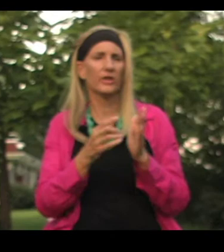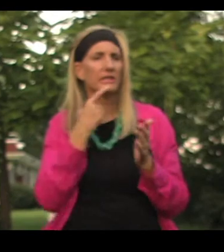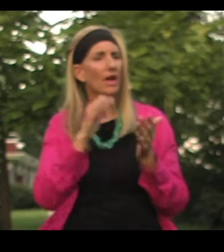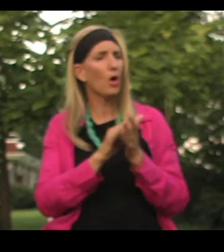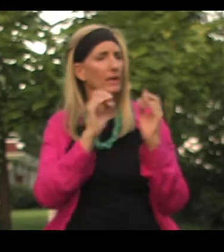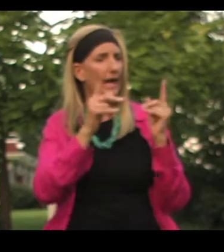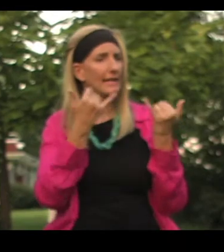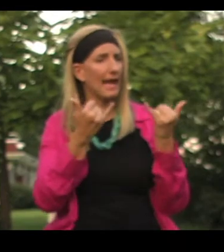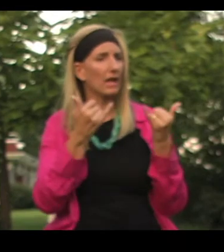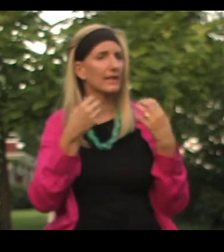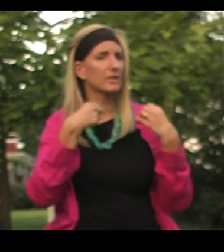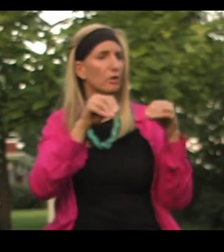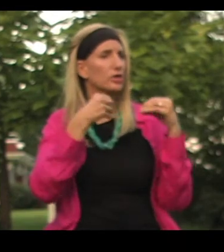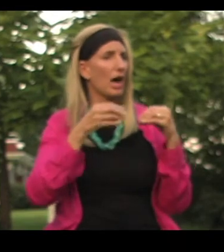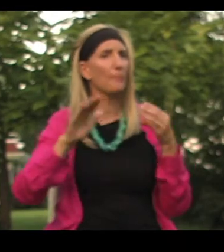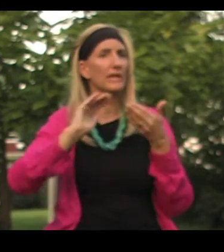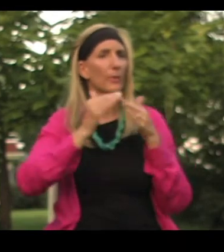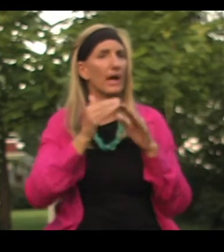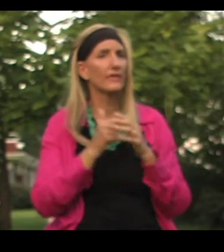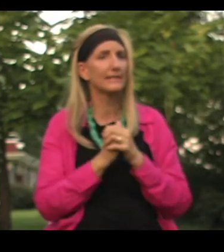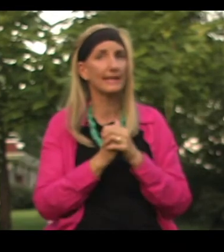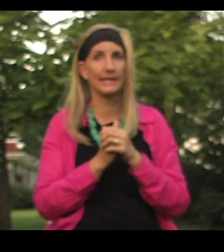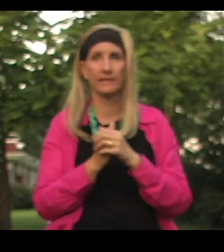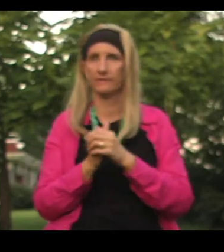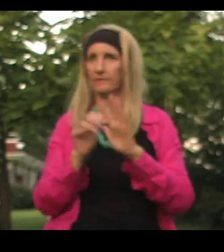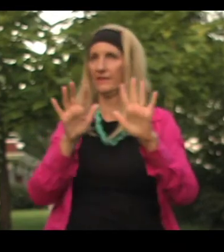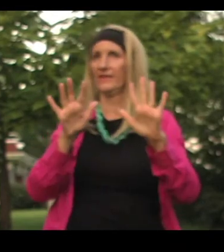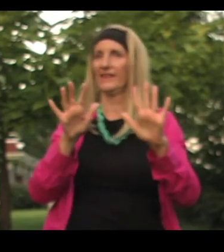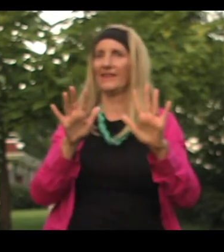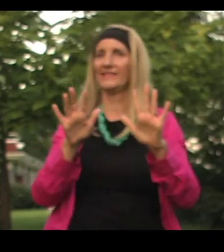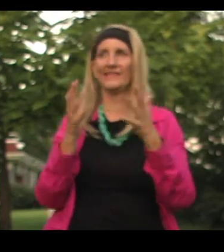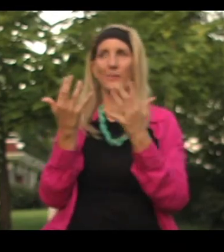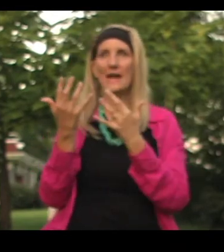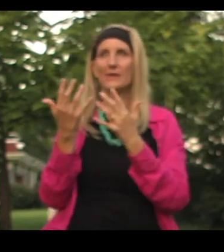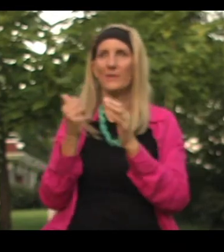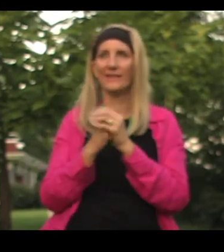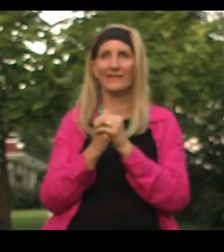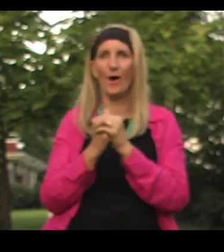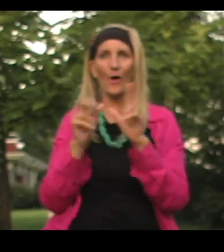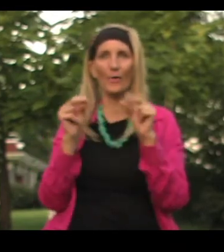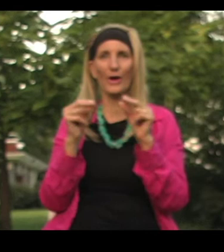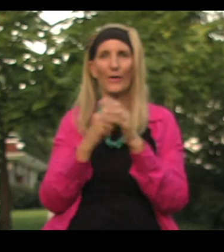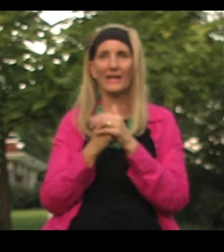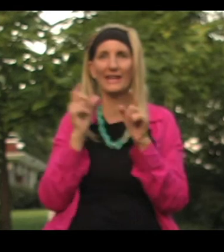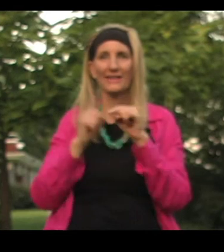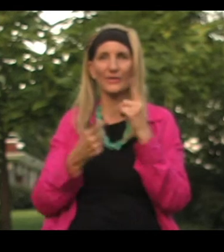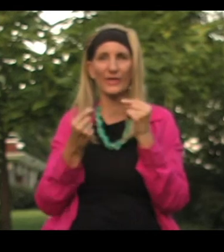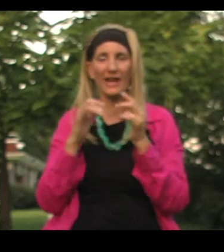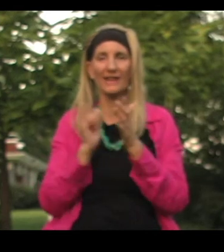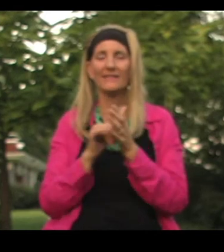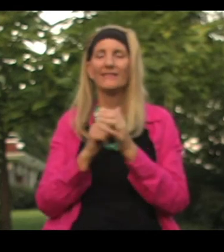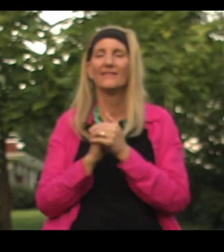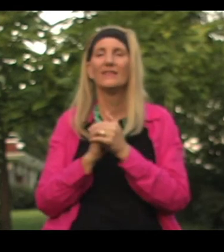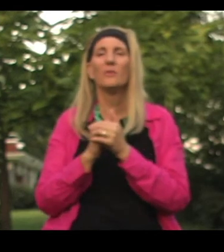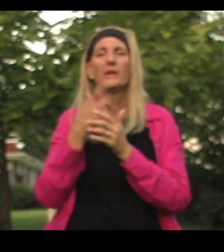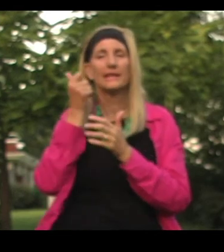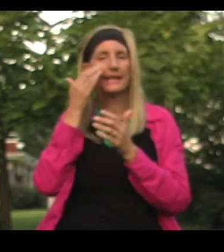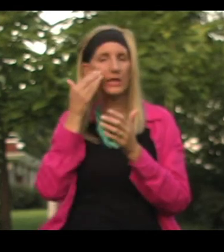said, okay, now let's go shopping around the city. And I said, wait a minute, no, I can't do that, because I knew